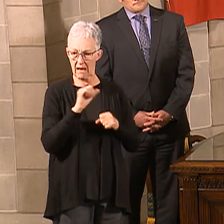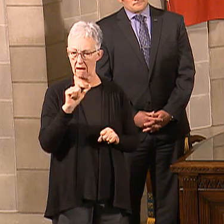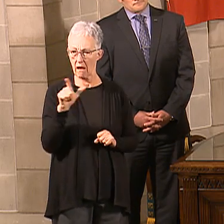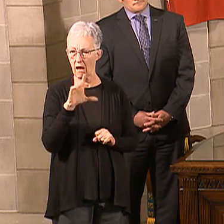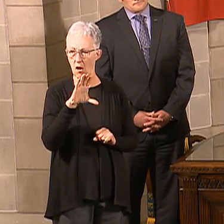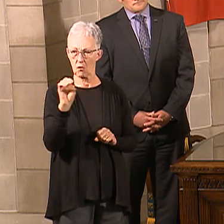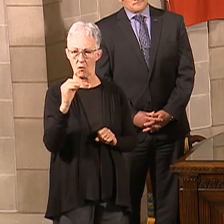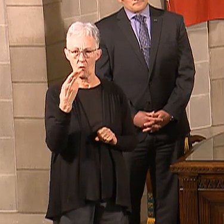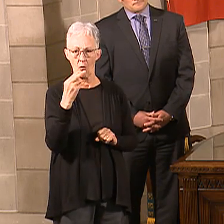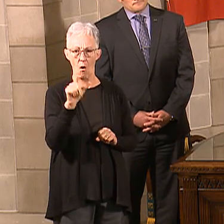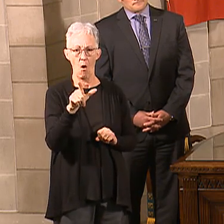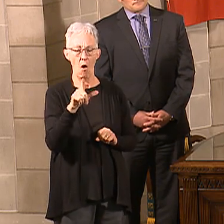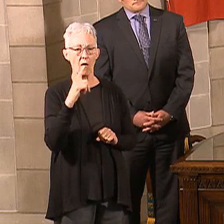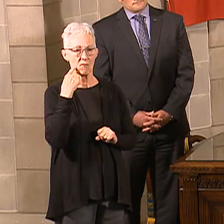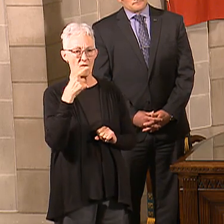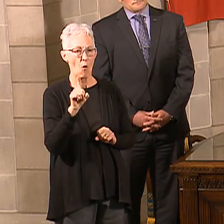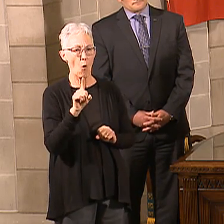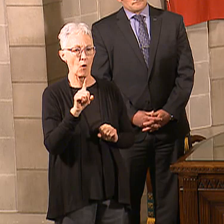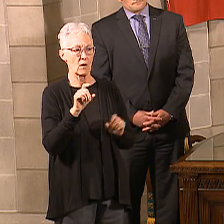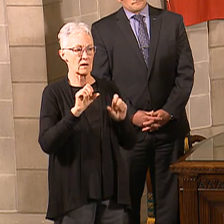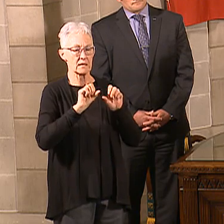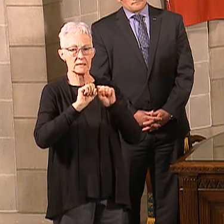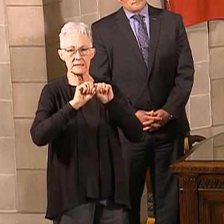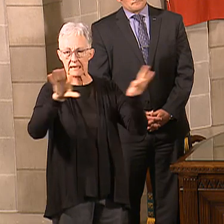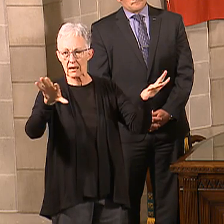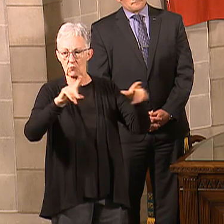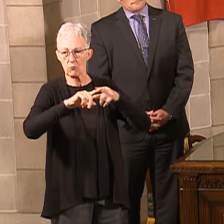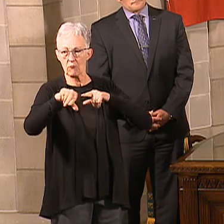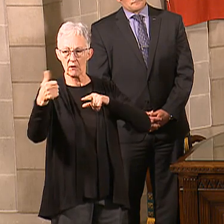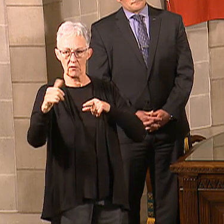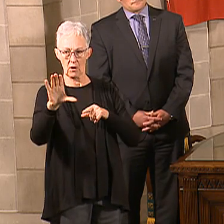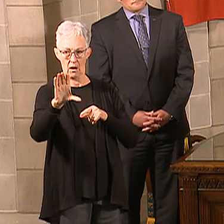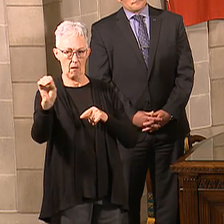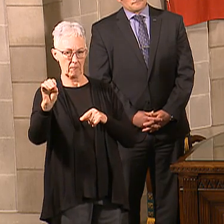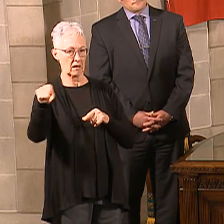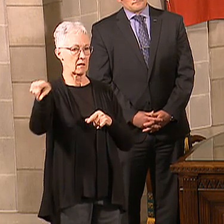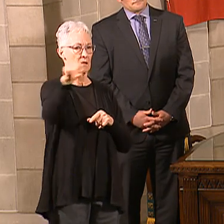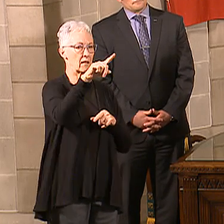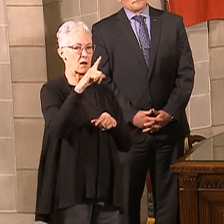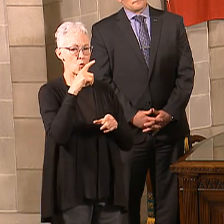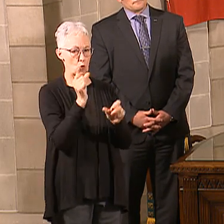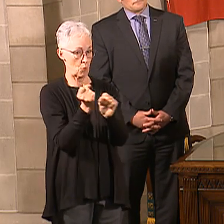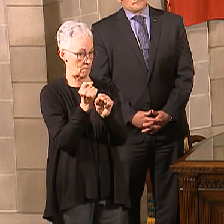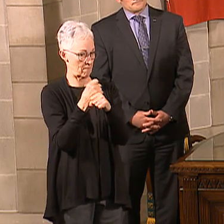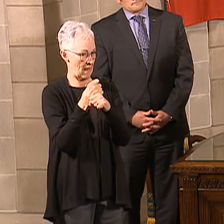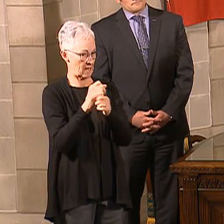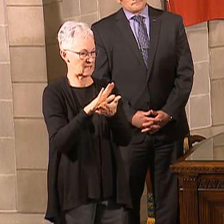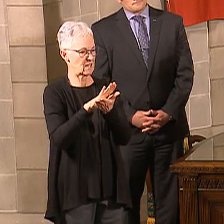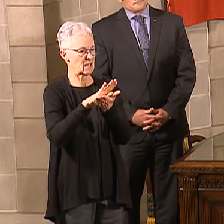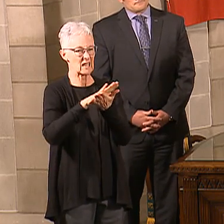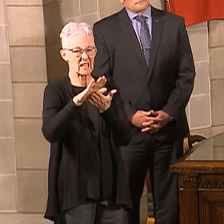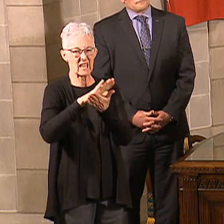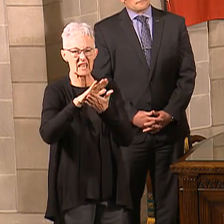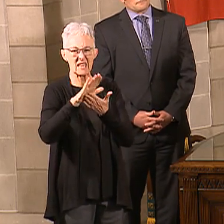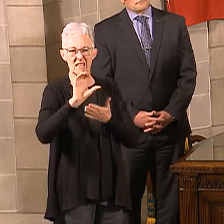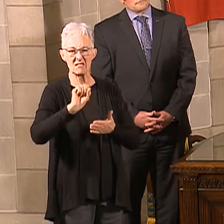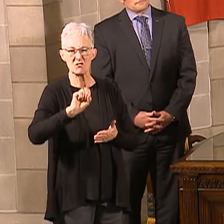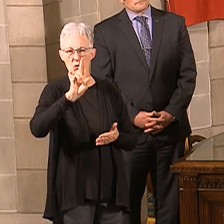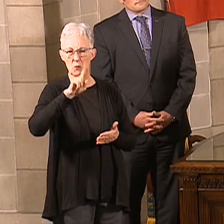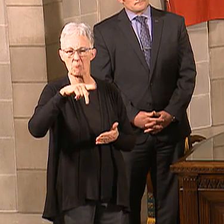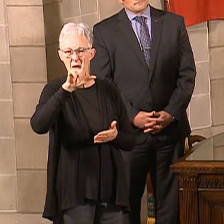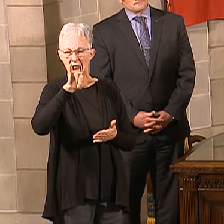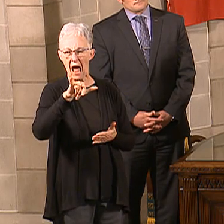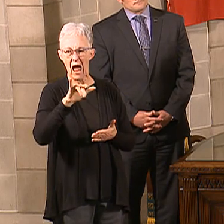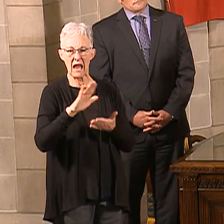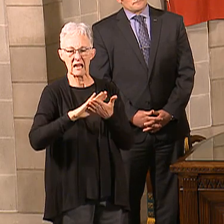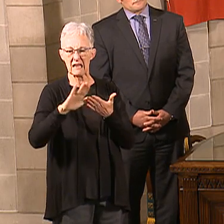and solvents. And we kind of looked inside of Nebraska and we said, well, this is one plant today that can make